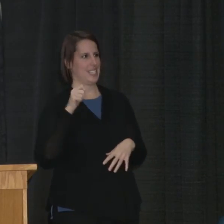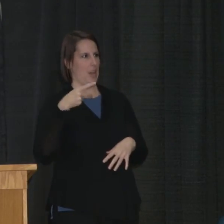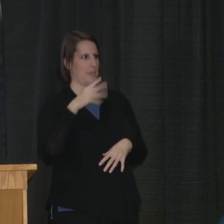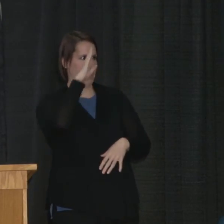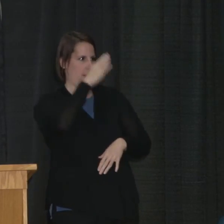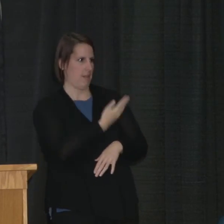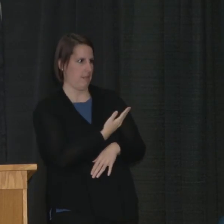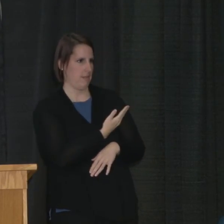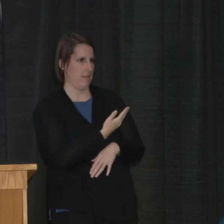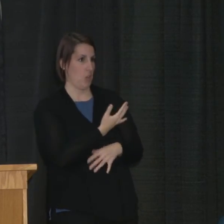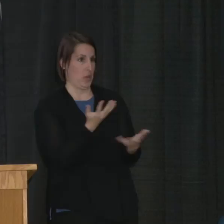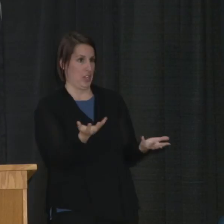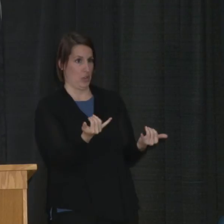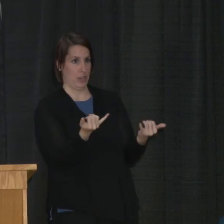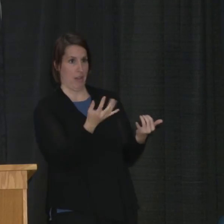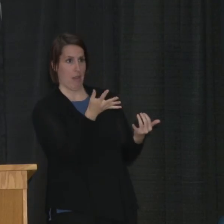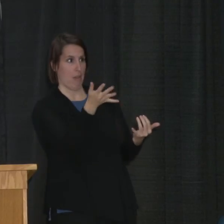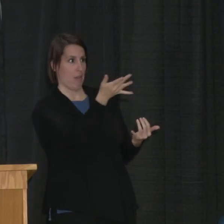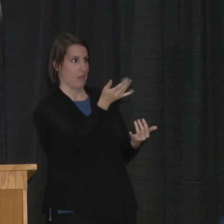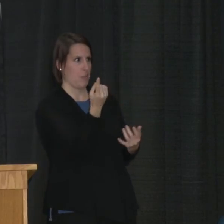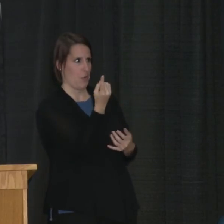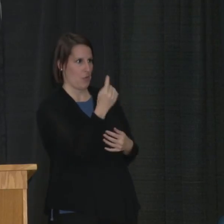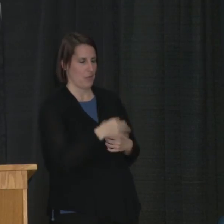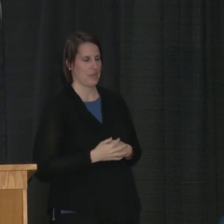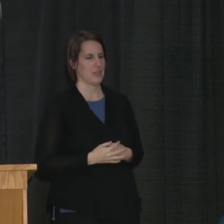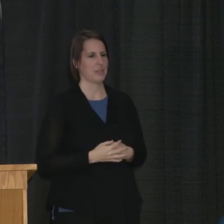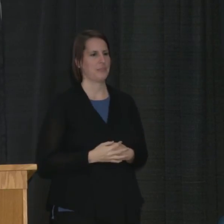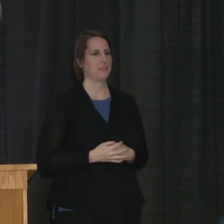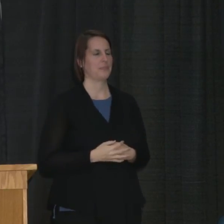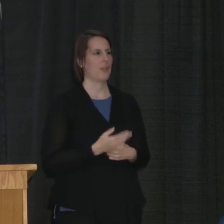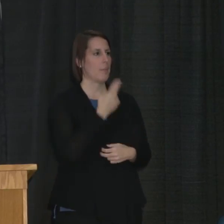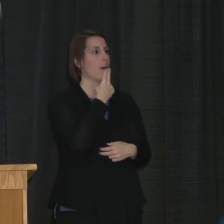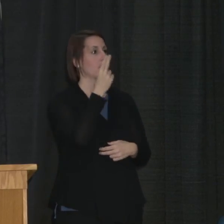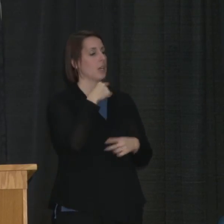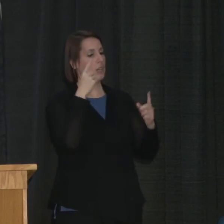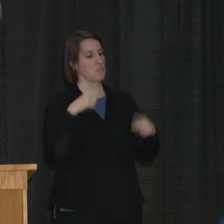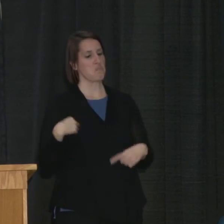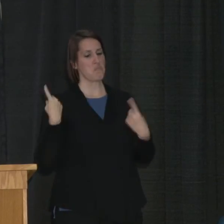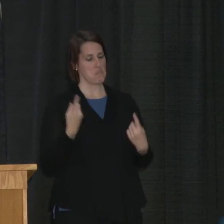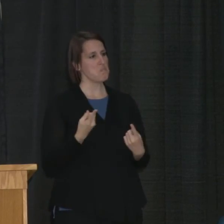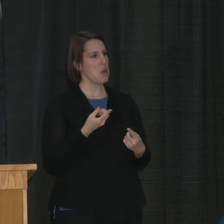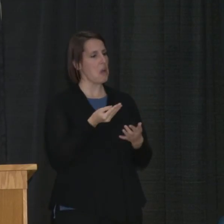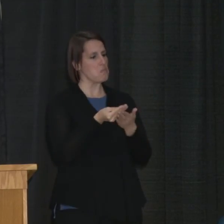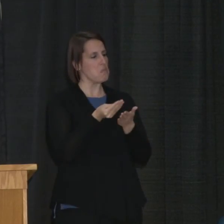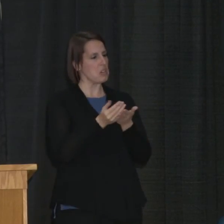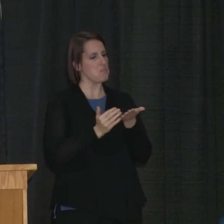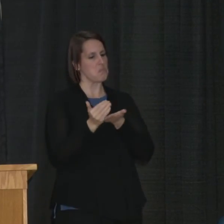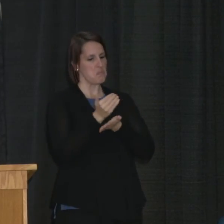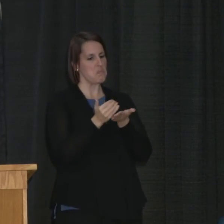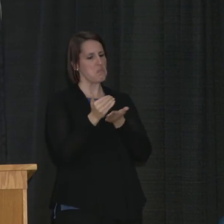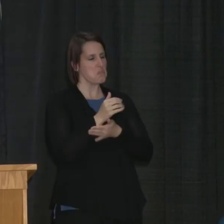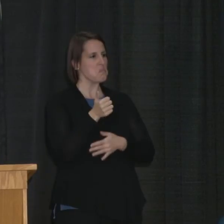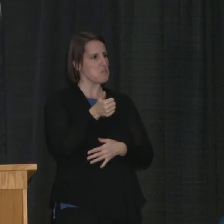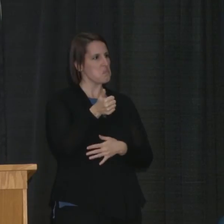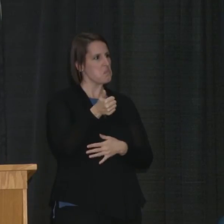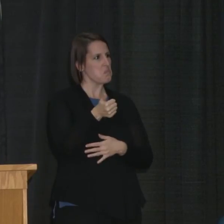I'm fortunate to have always had good jobs. They paid the bills, but they were never the fulfilling career that I